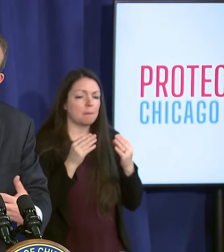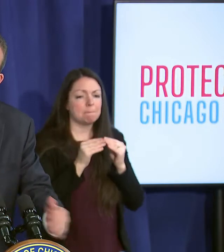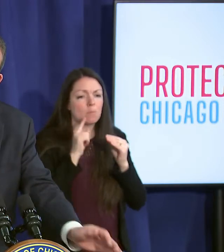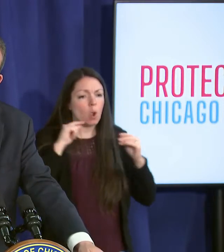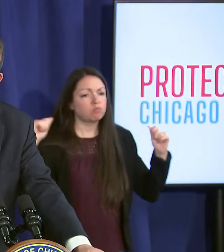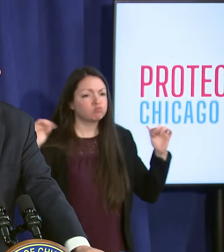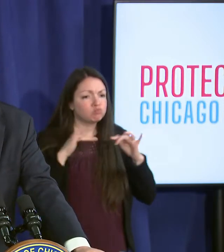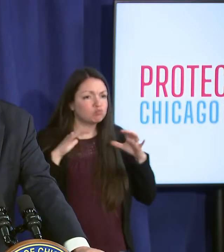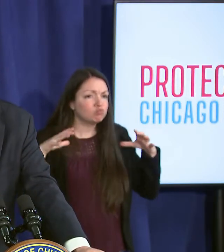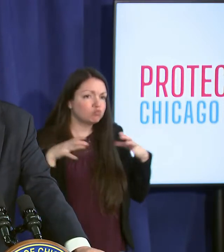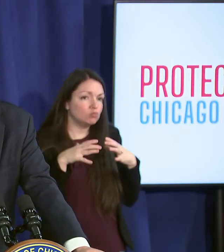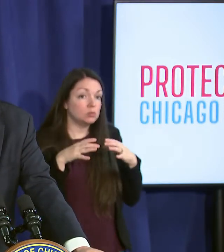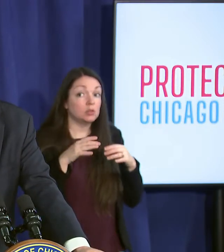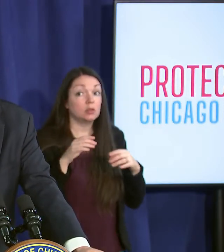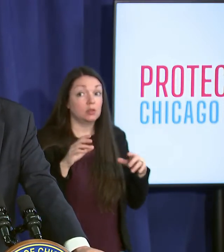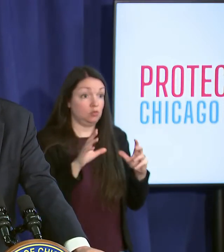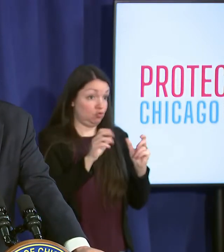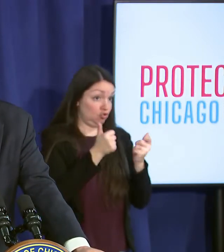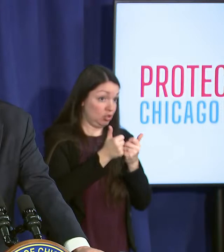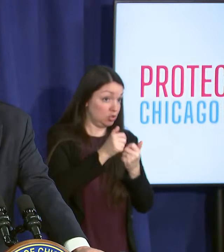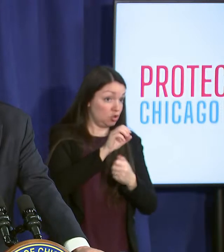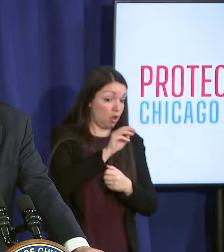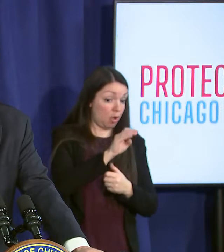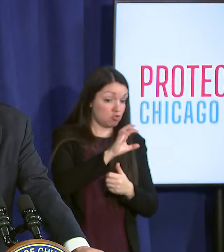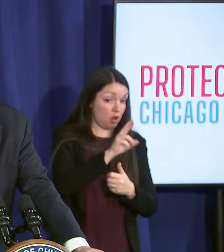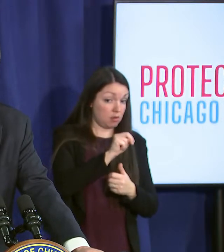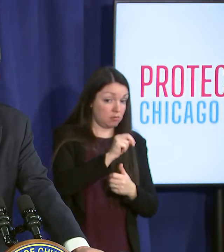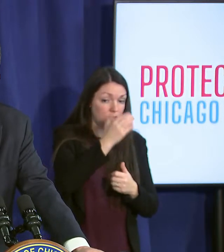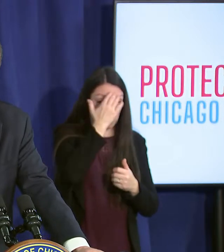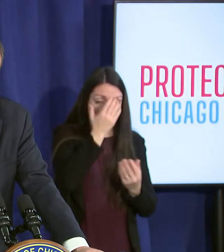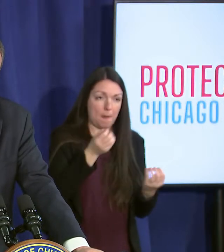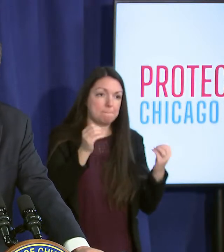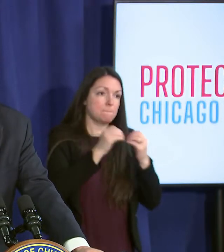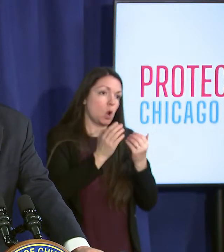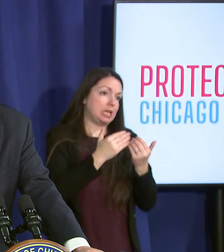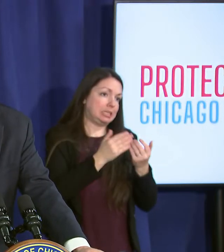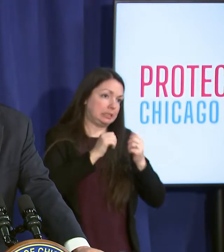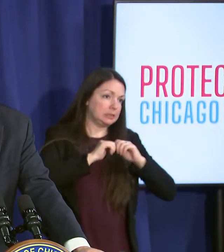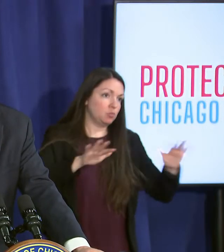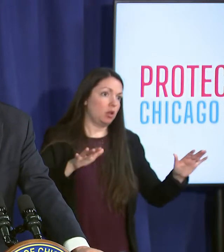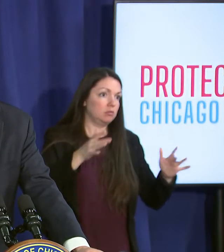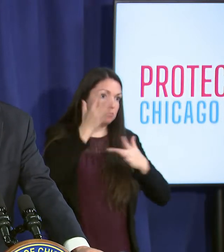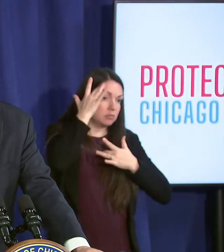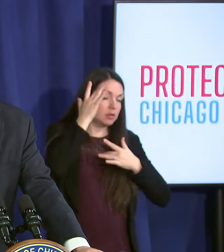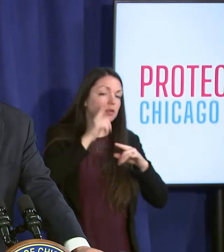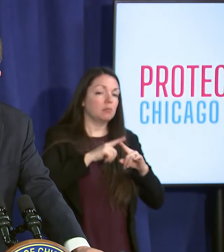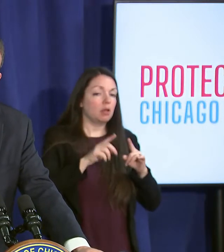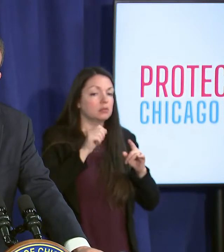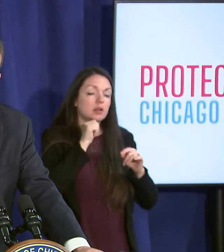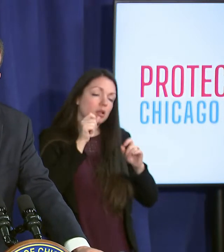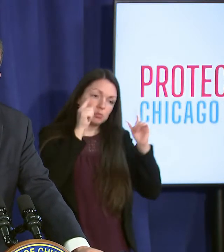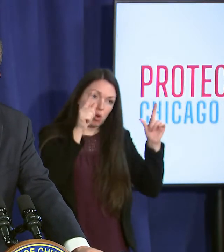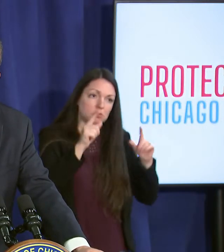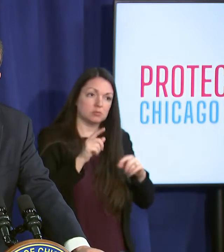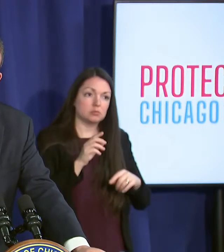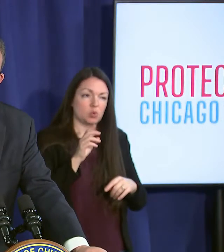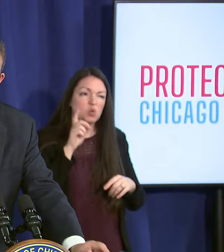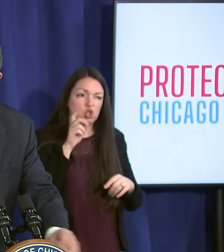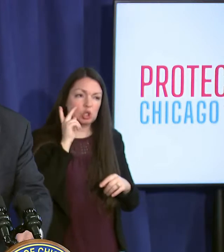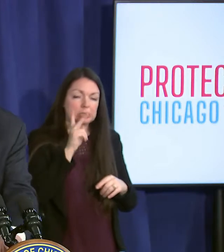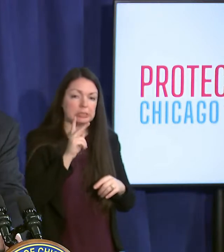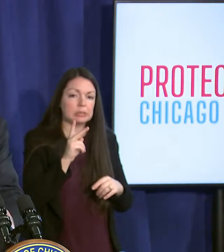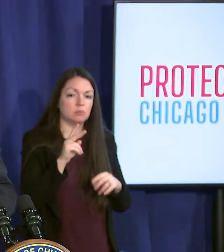And the challenge is with Omicron, frankly, we know how much more contagious it is. So it shouldn't be a surprise, but we'll be watching the data. We're watching it now very